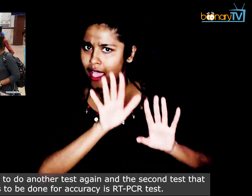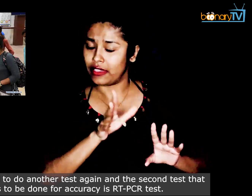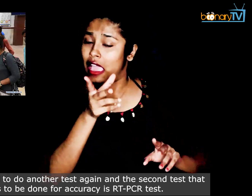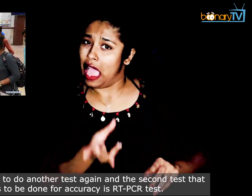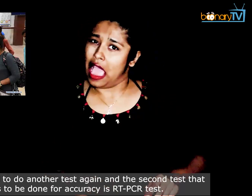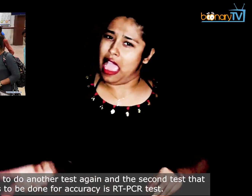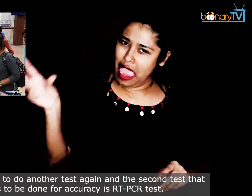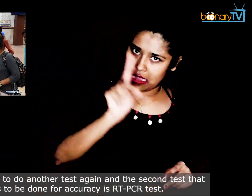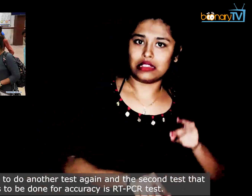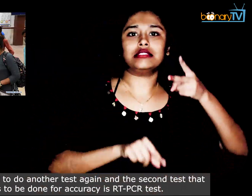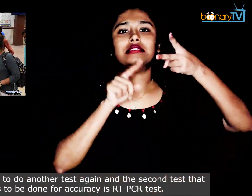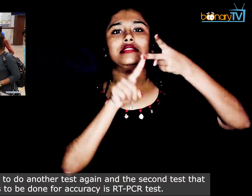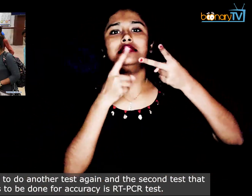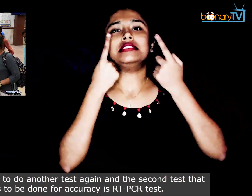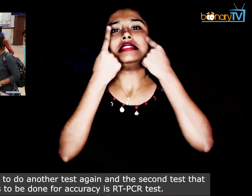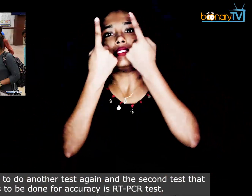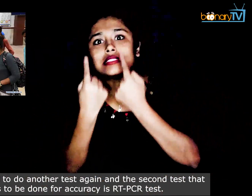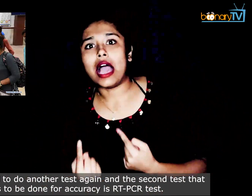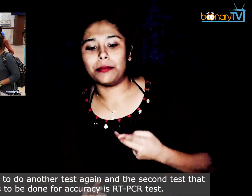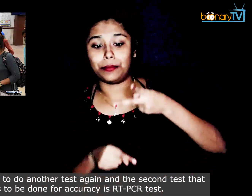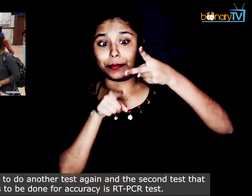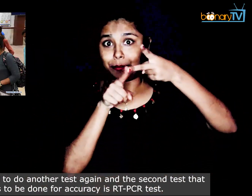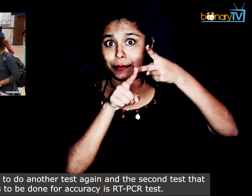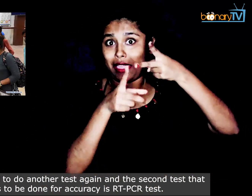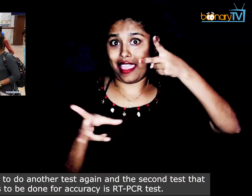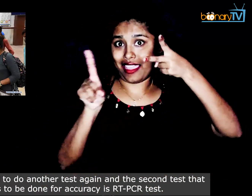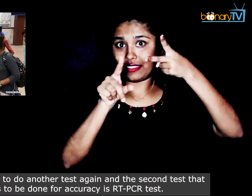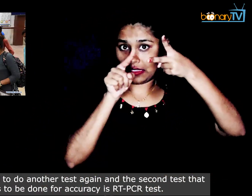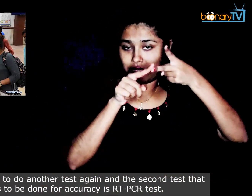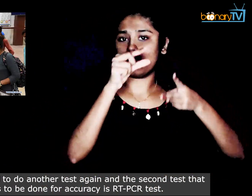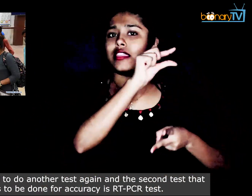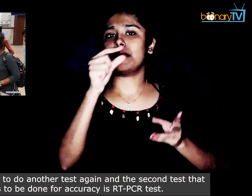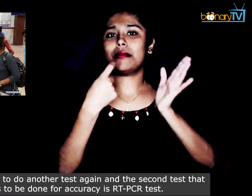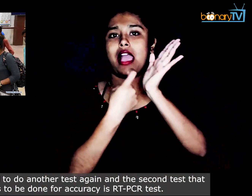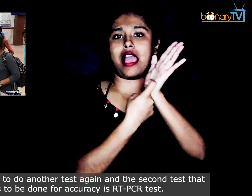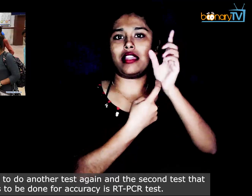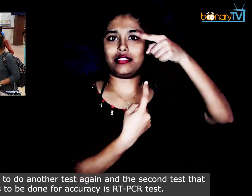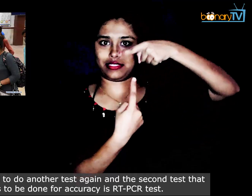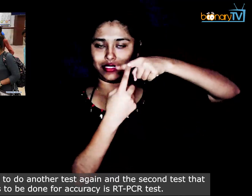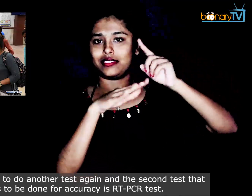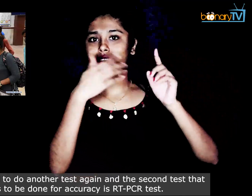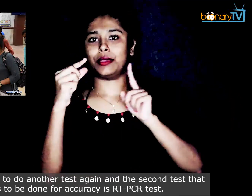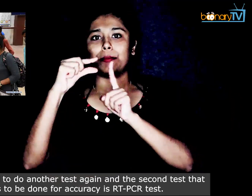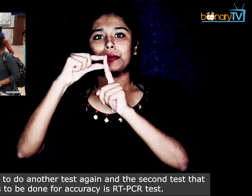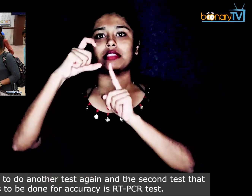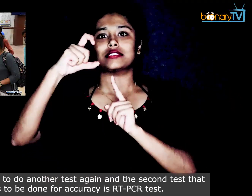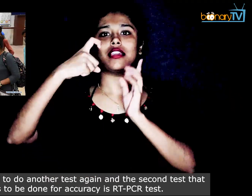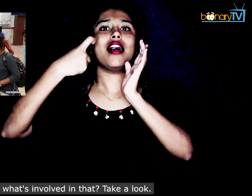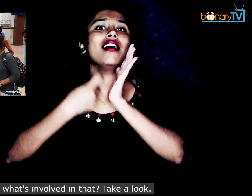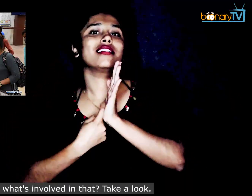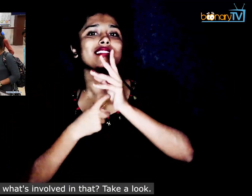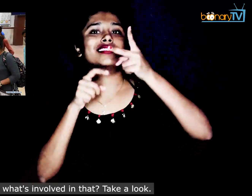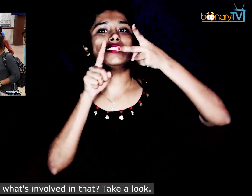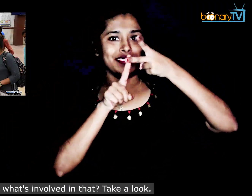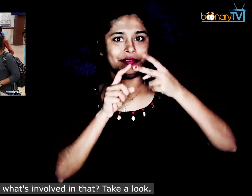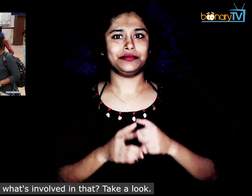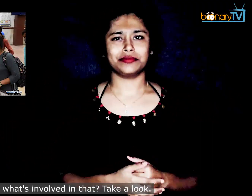And, the second test that needs to be done for accuracy is RT-PCR Test. So, what's involved in